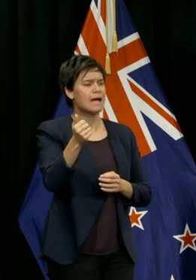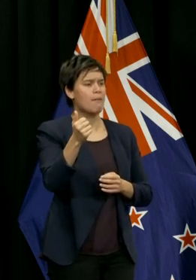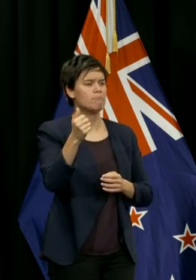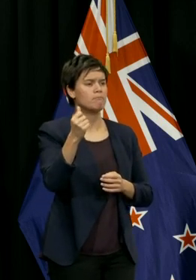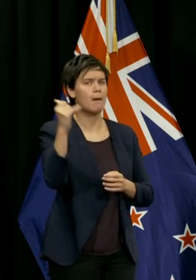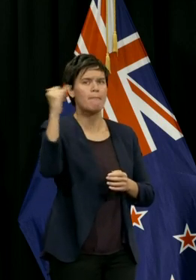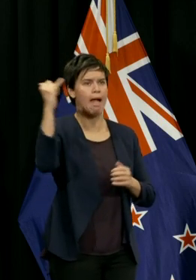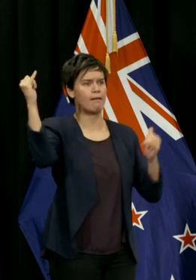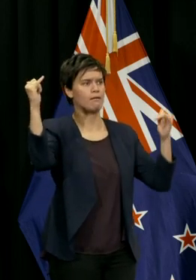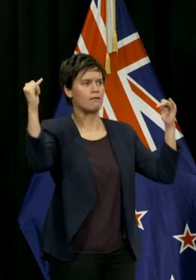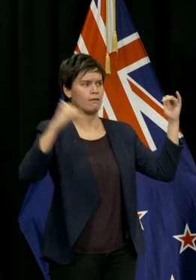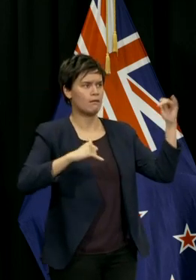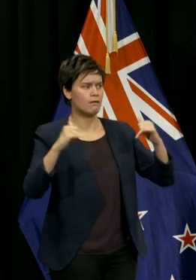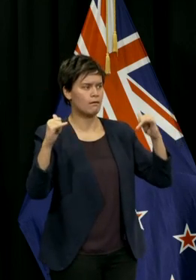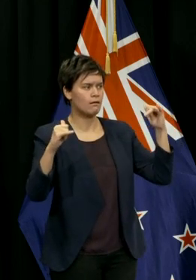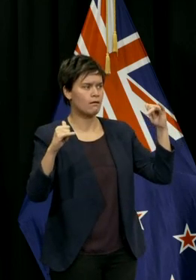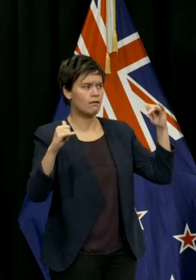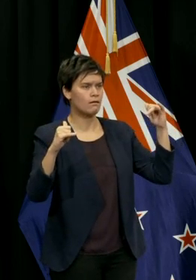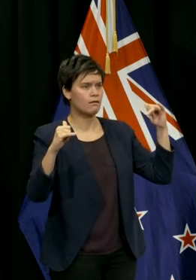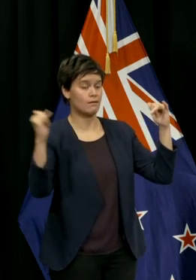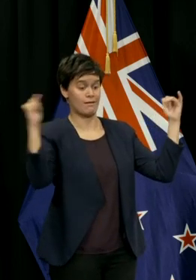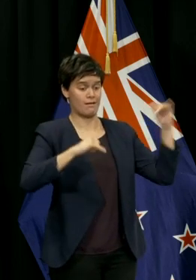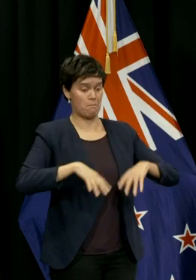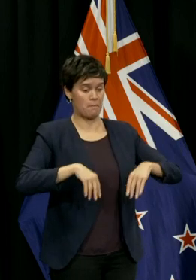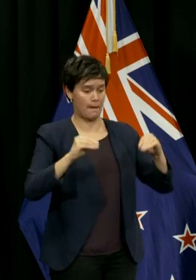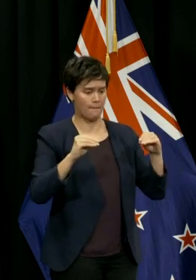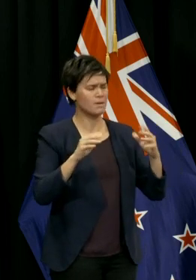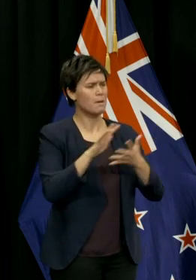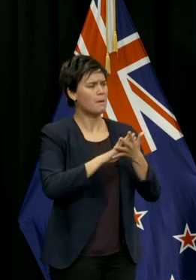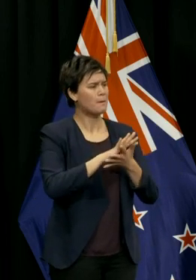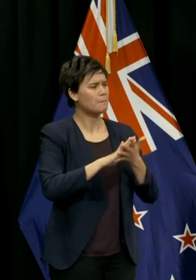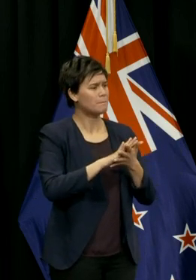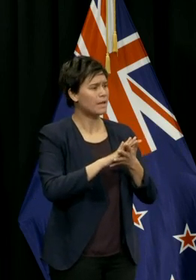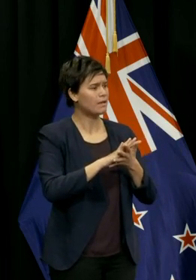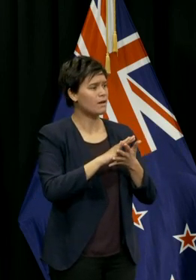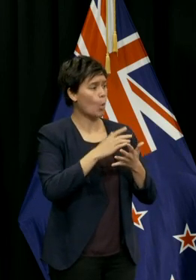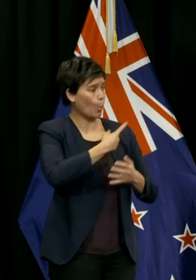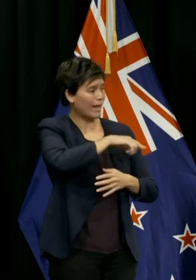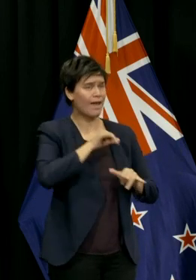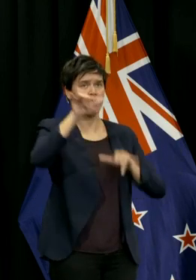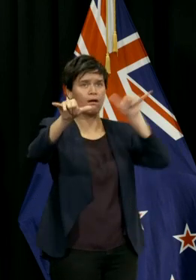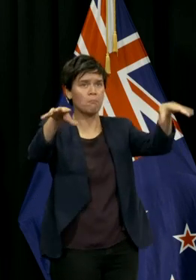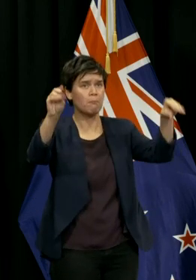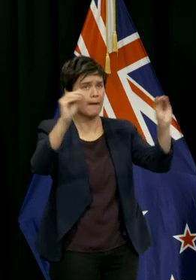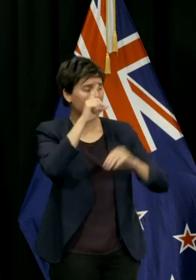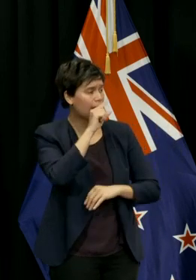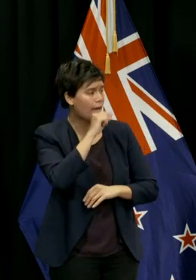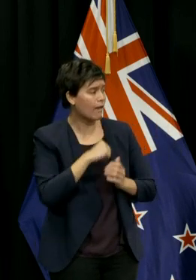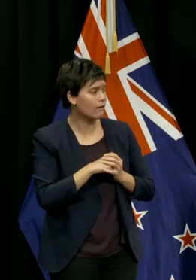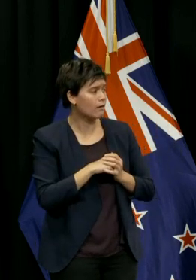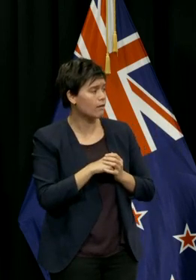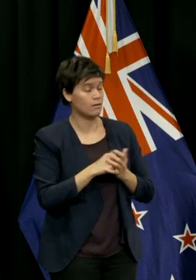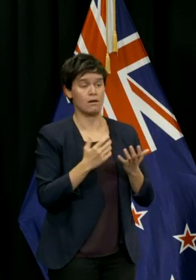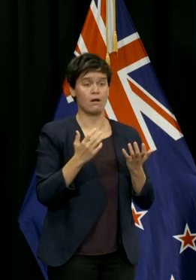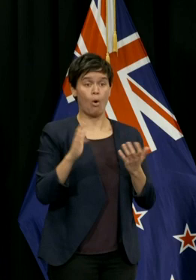not an opportunity to bring New Zealanders back from, particularly from Europe? Well, as I've said, there are still some transit routes that are